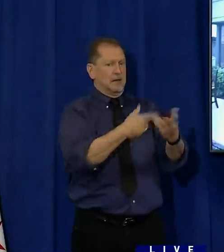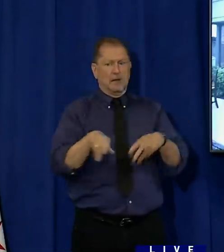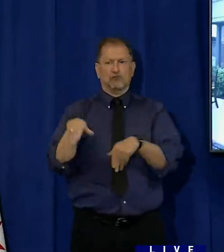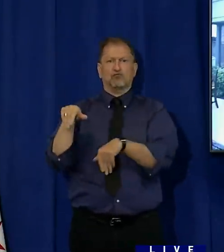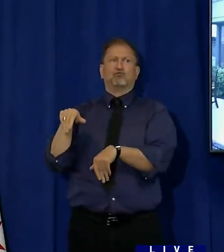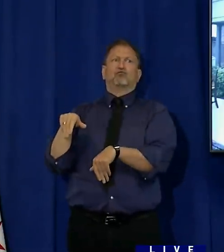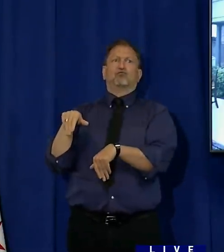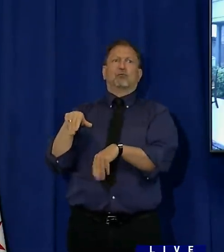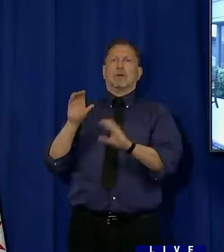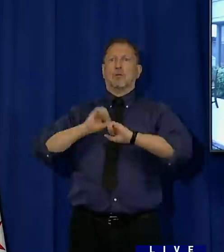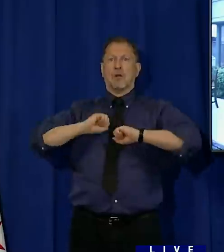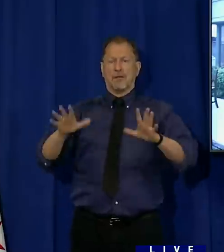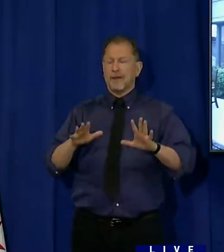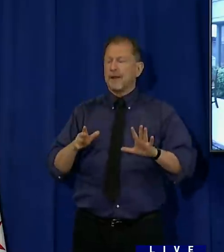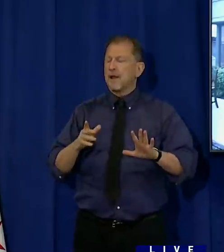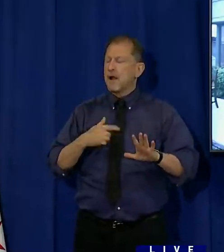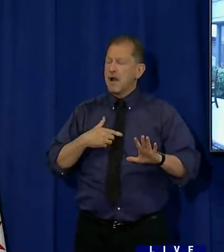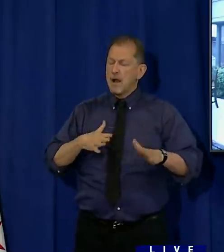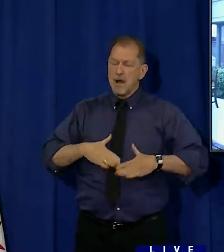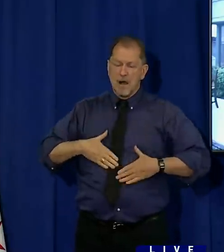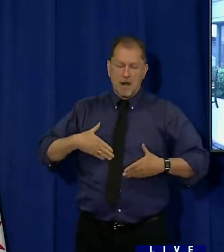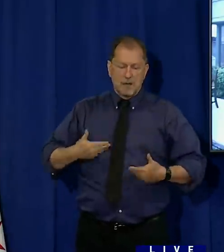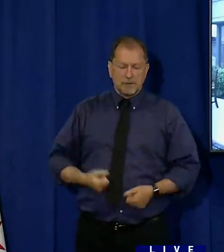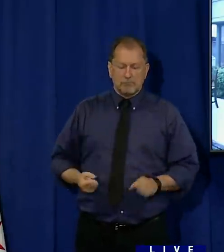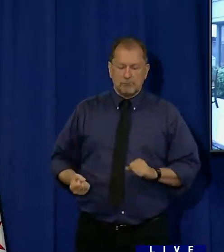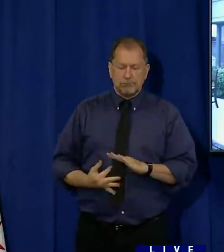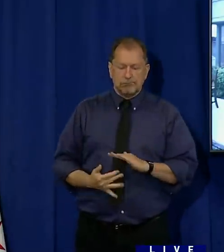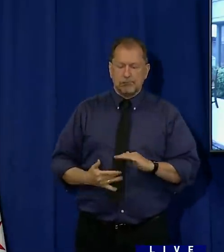I am so amazed, so thankful